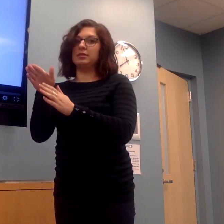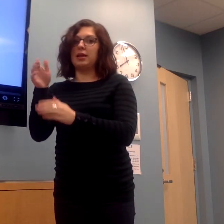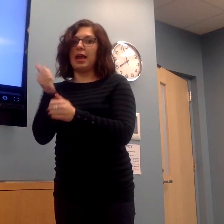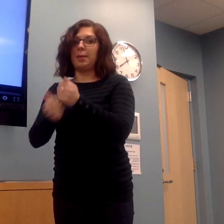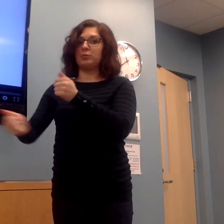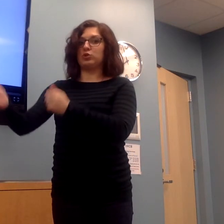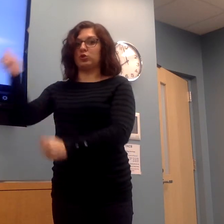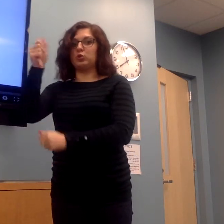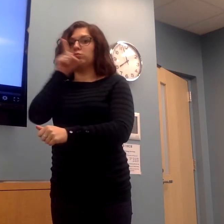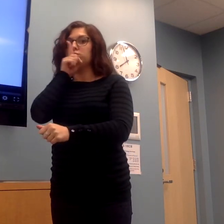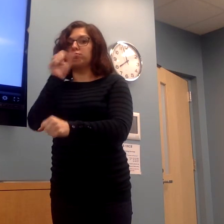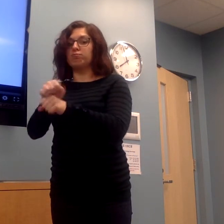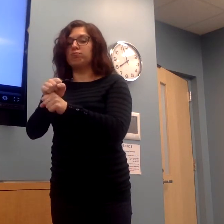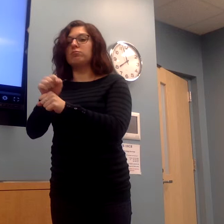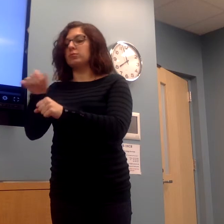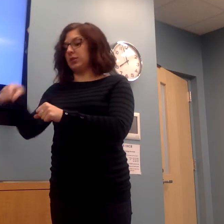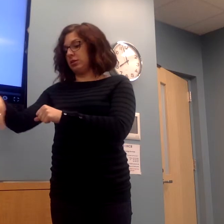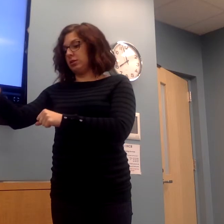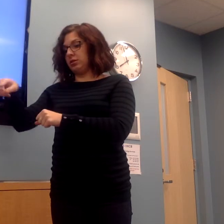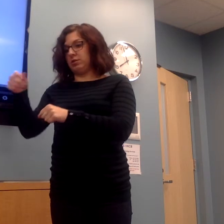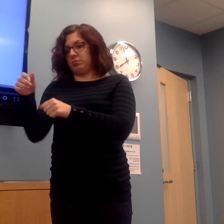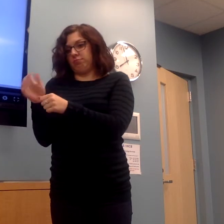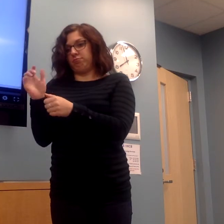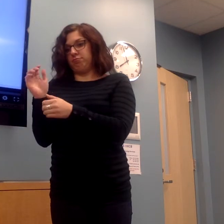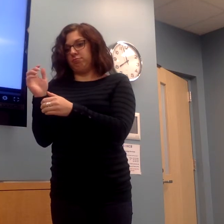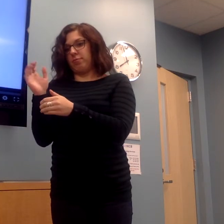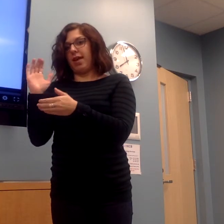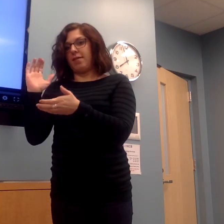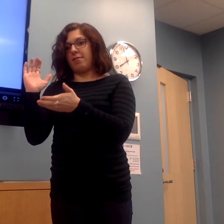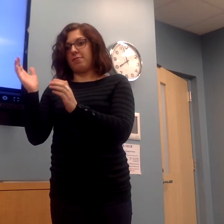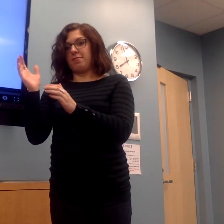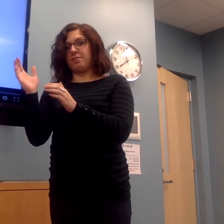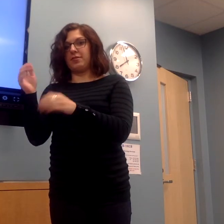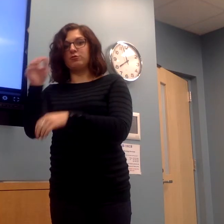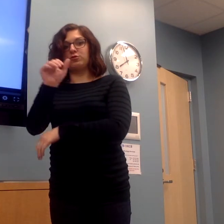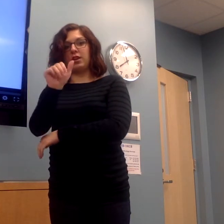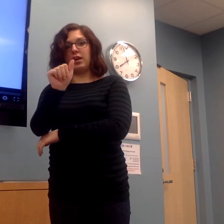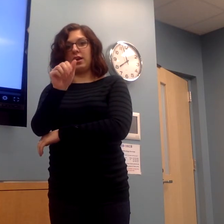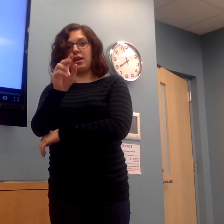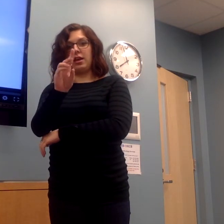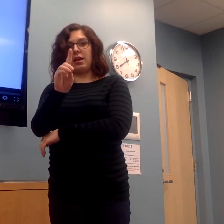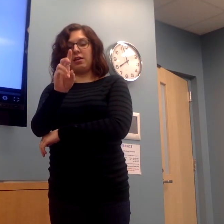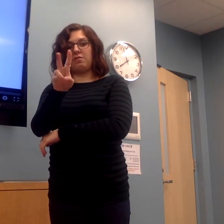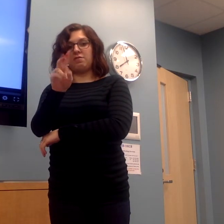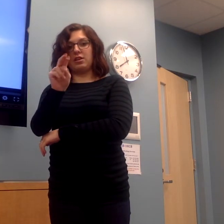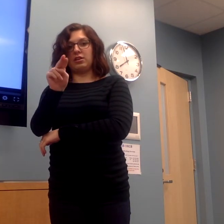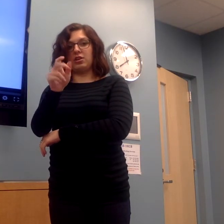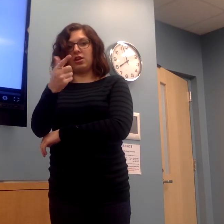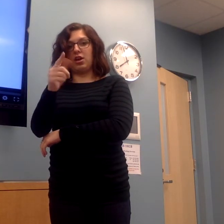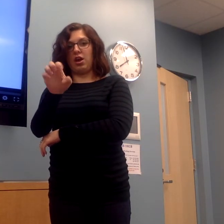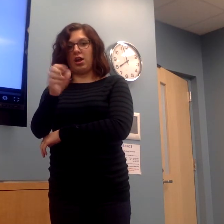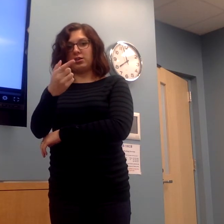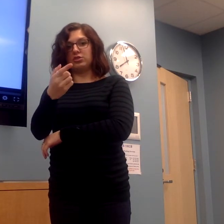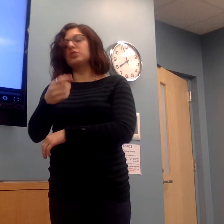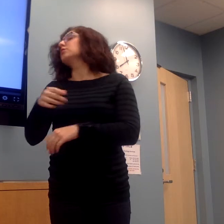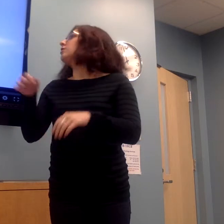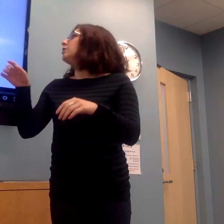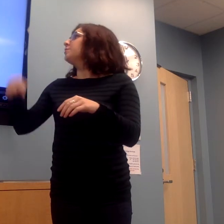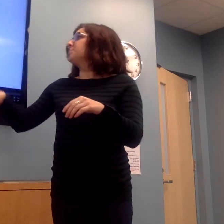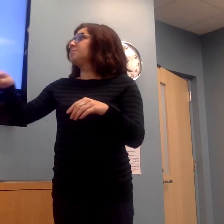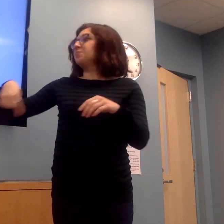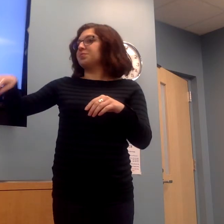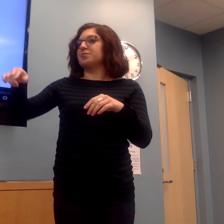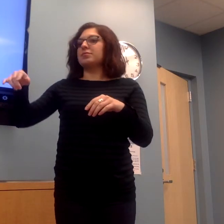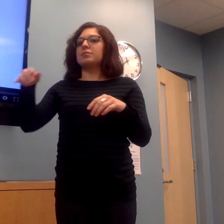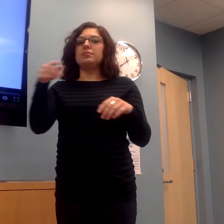both products. Smith would say that Skipper should produce both products. What should Gilligan do? Well, he can't really hurt anyone if he sits